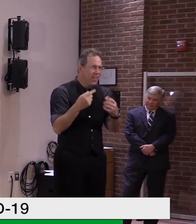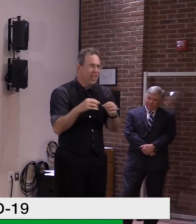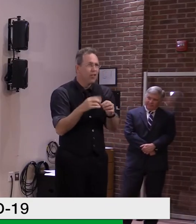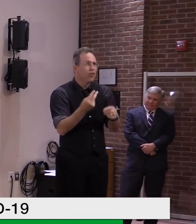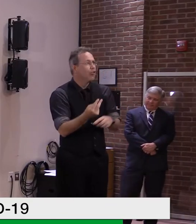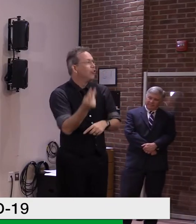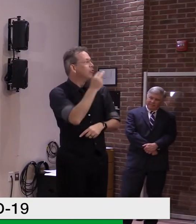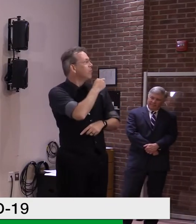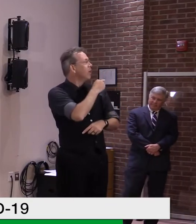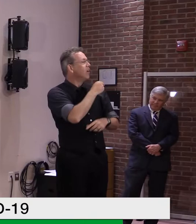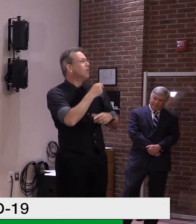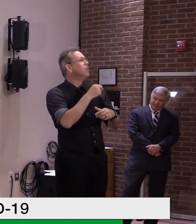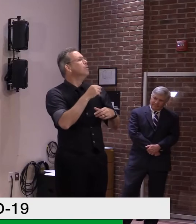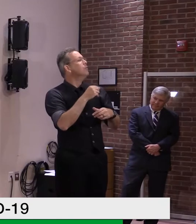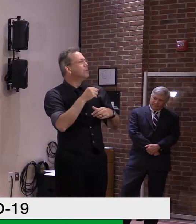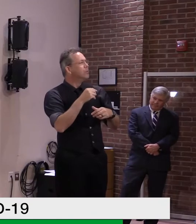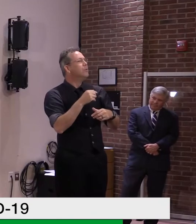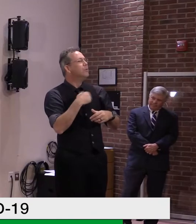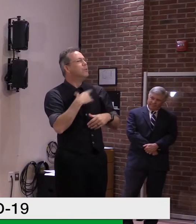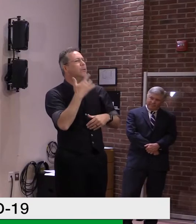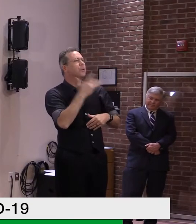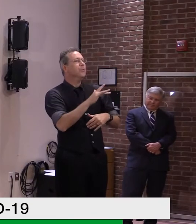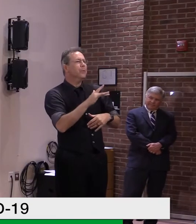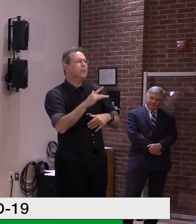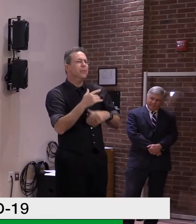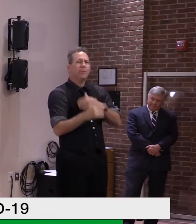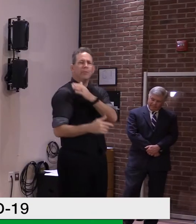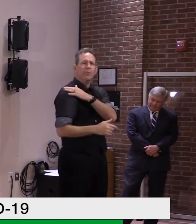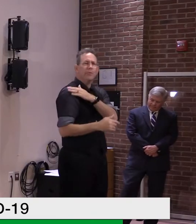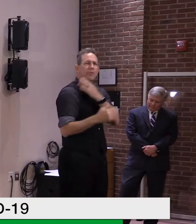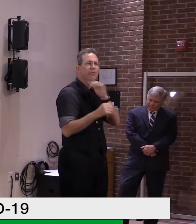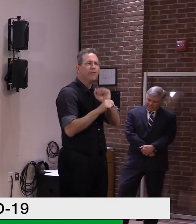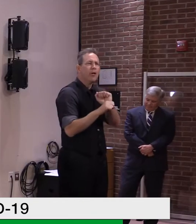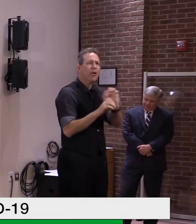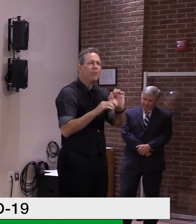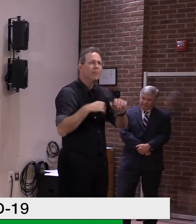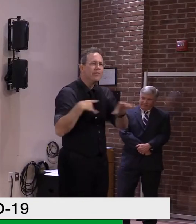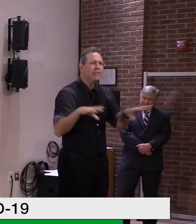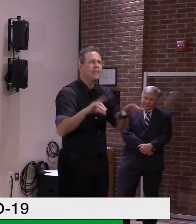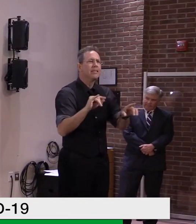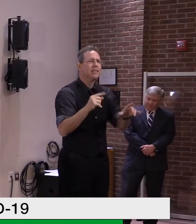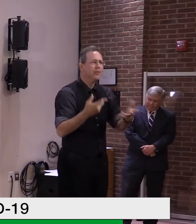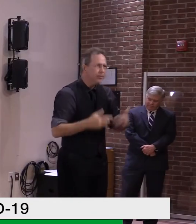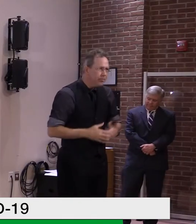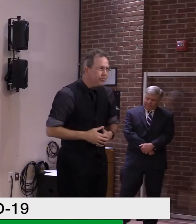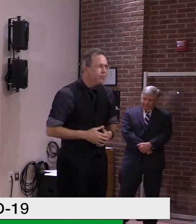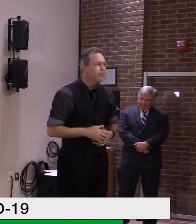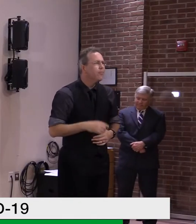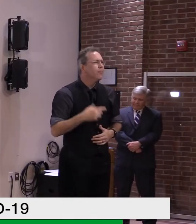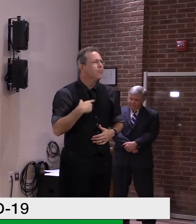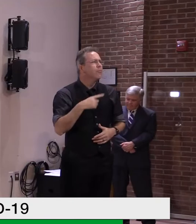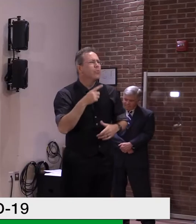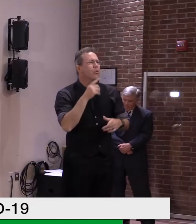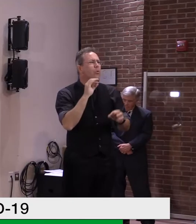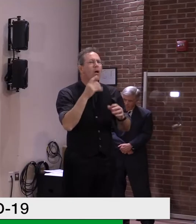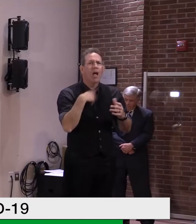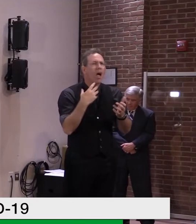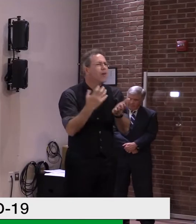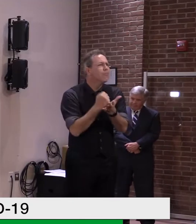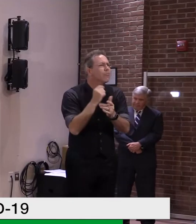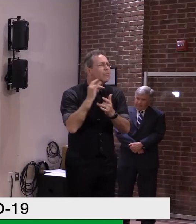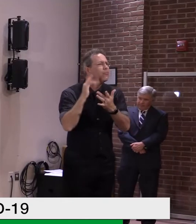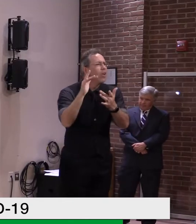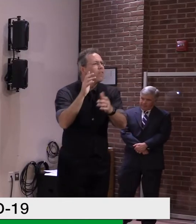to many, whether it's for tourism or for people to come and move here, being the safest, healthiest state in the nation, is something that we